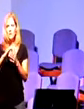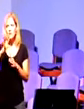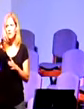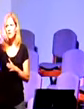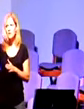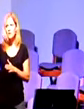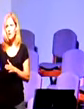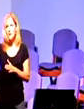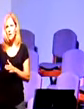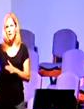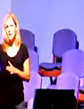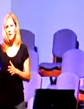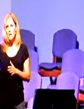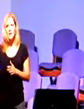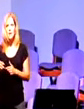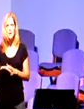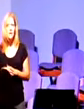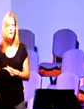Jesus